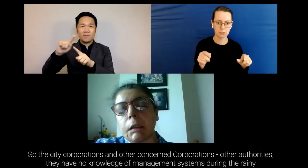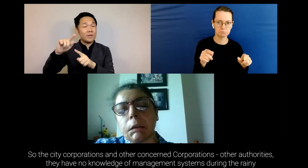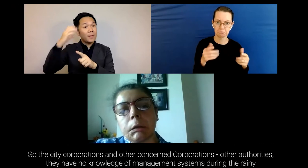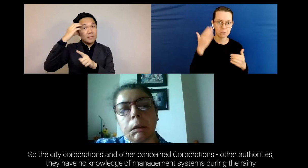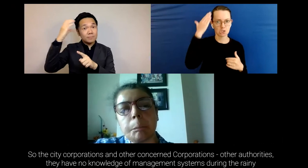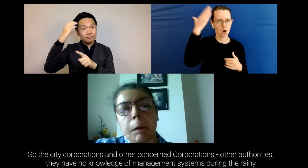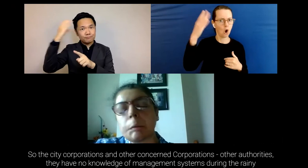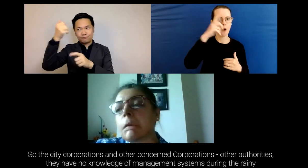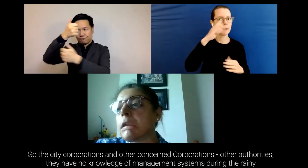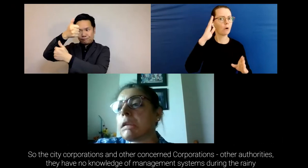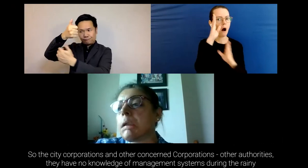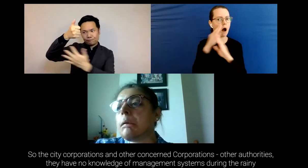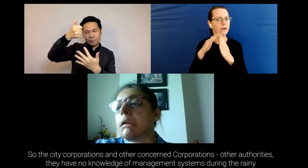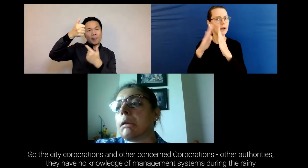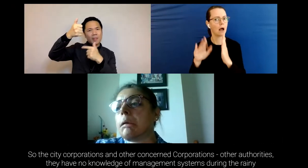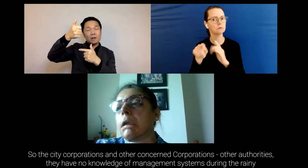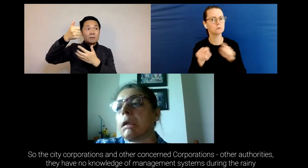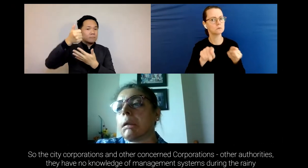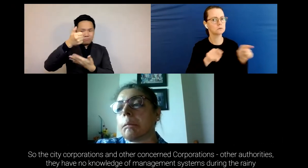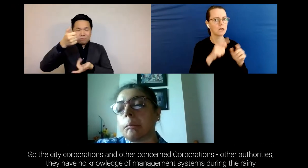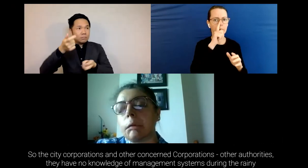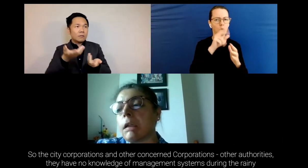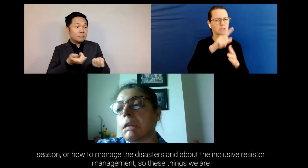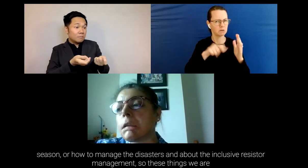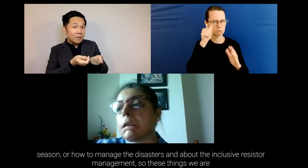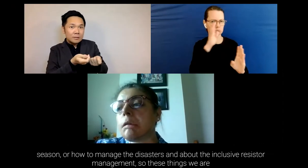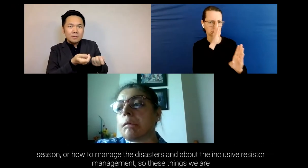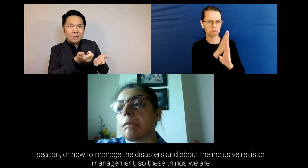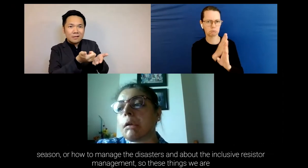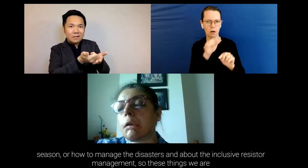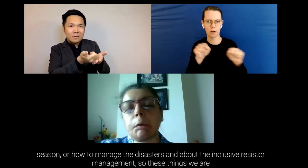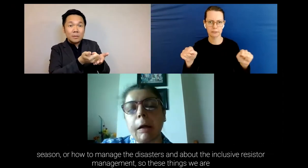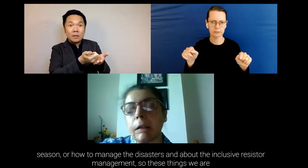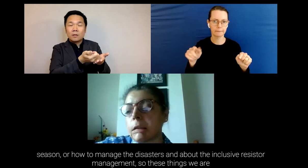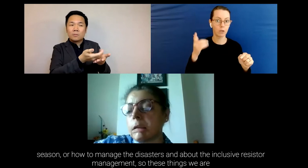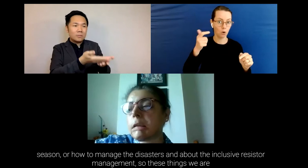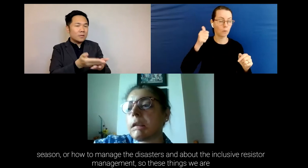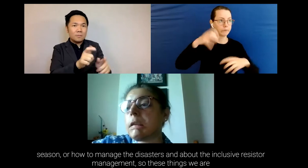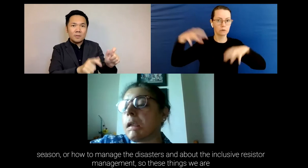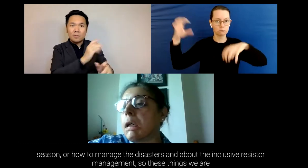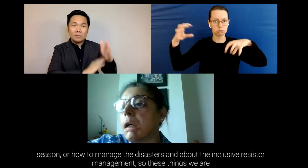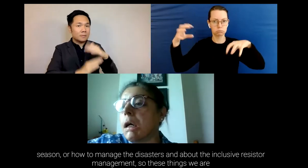or management system during rainy season to how to manage the